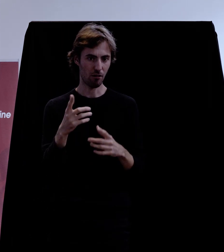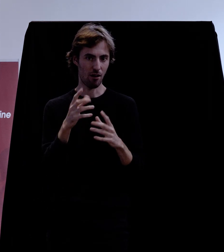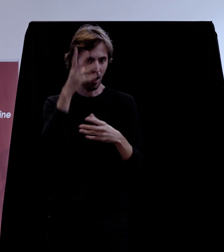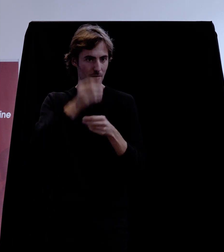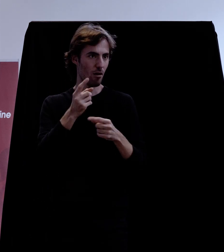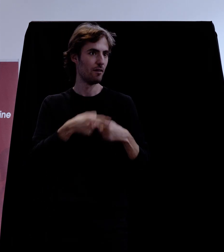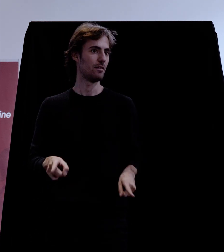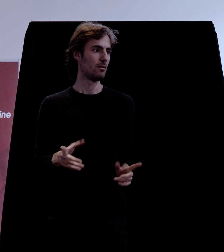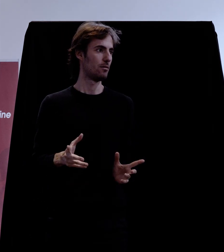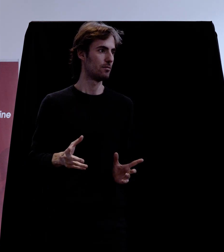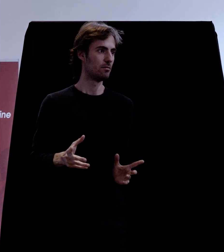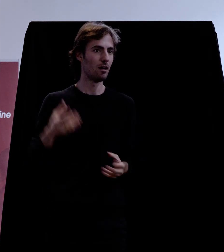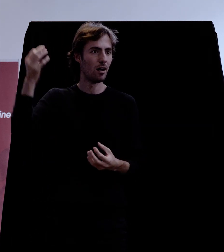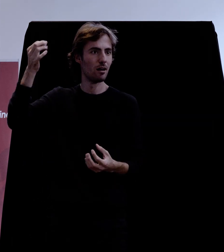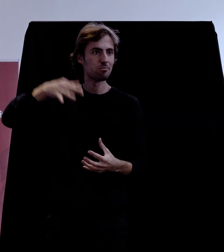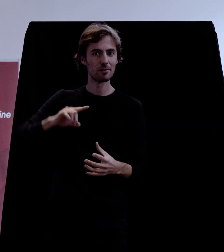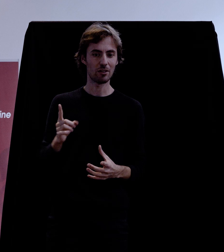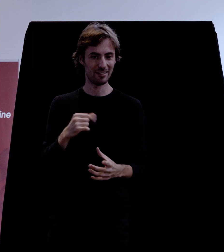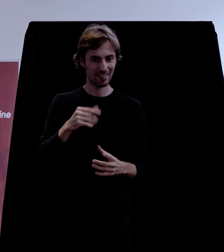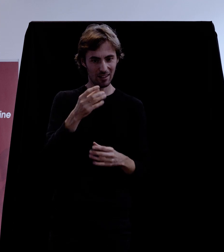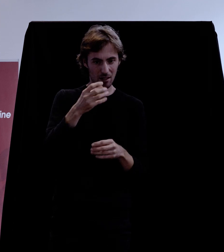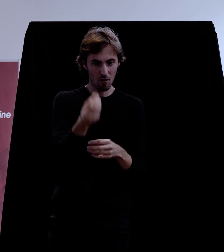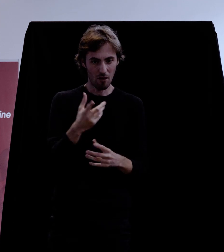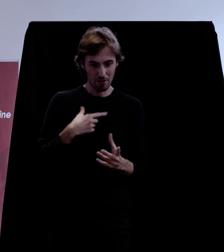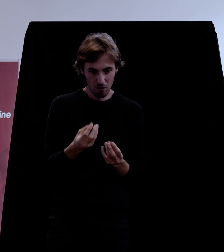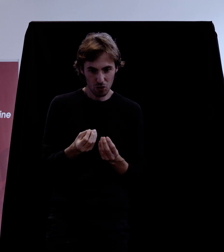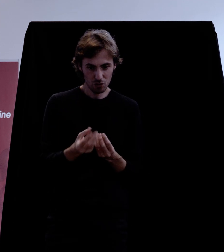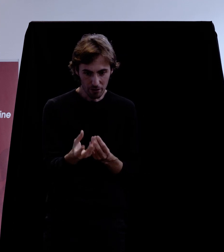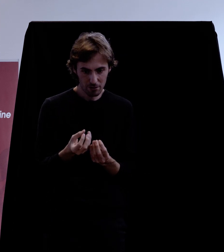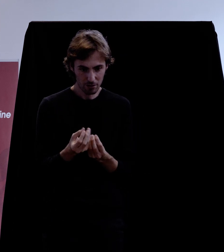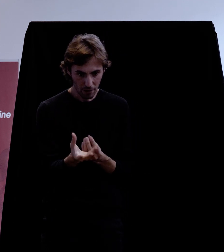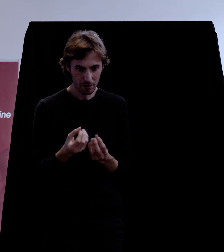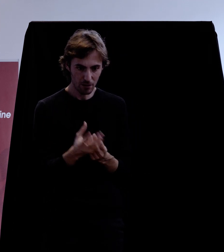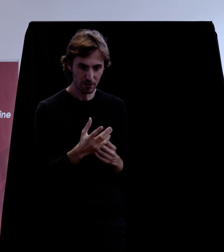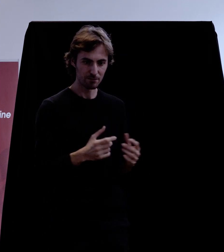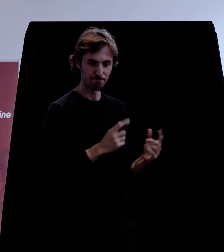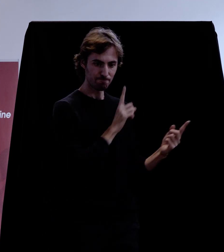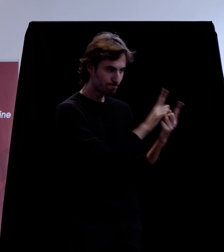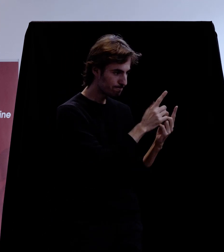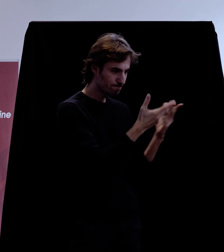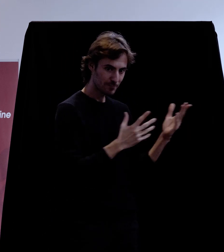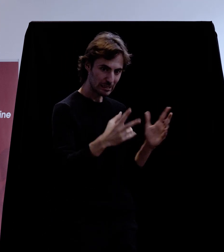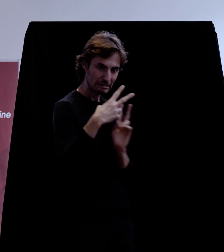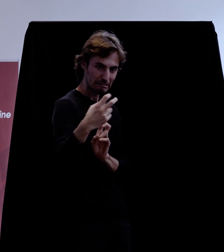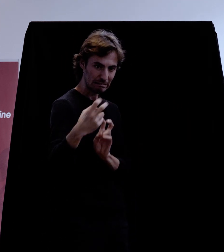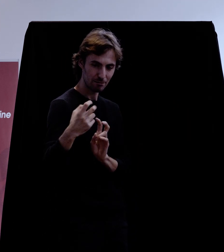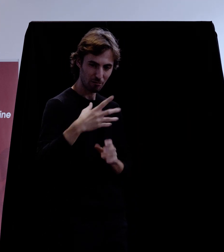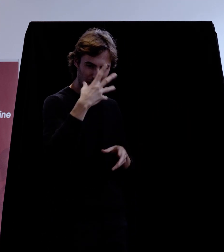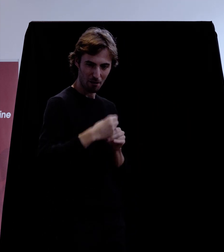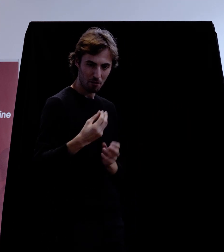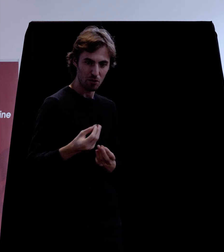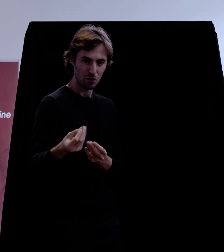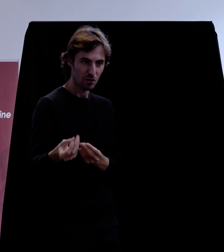to them. So how am I going to learn to be socially adept?